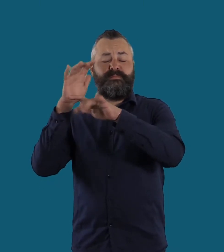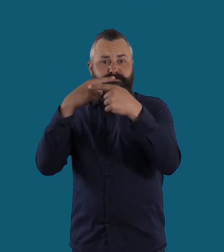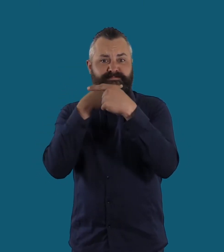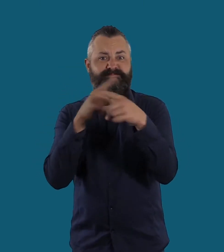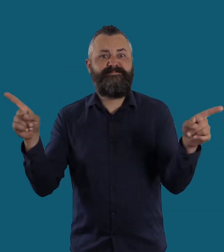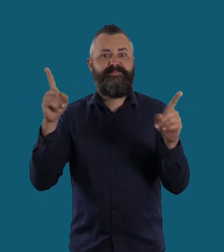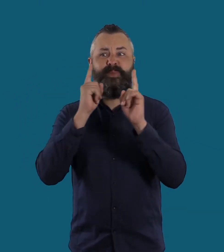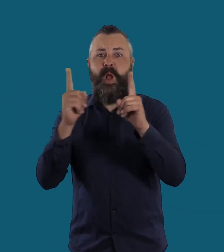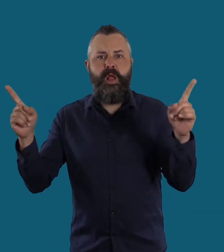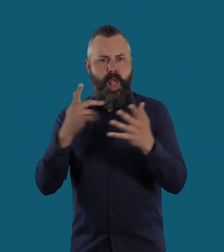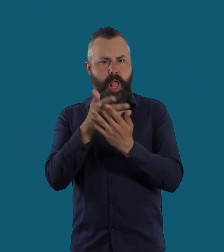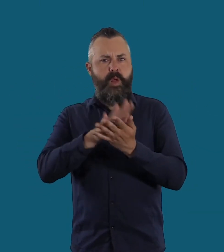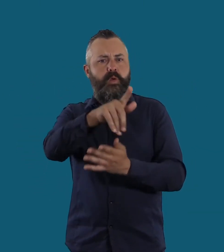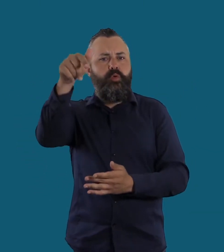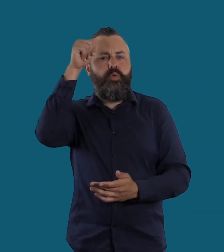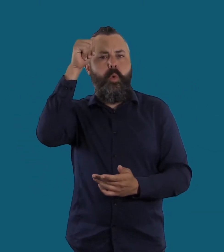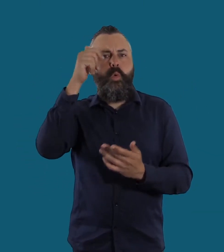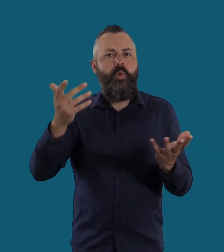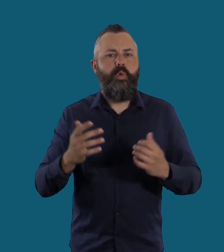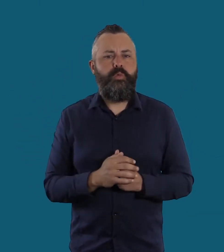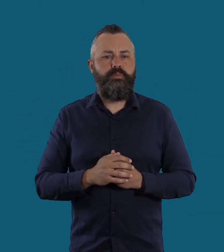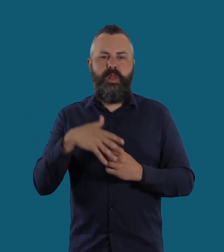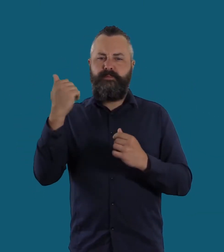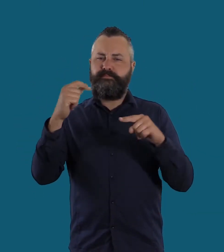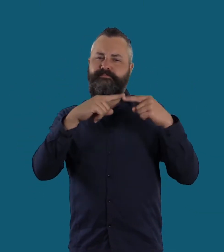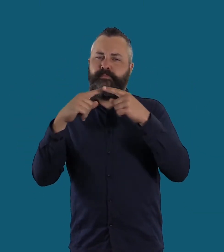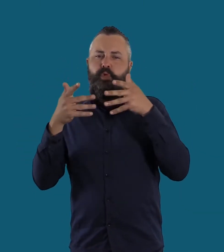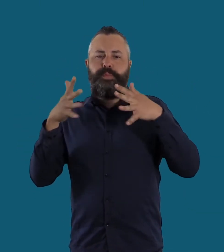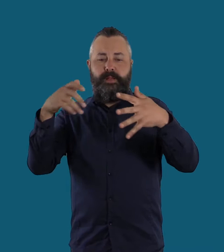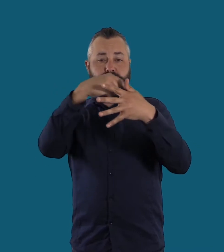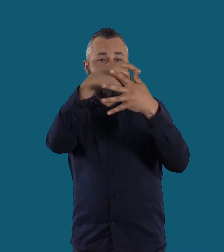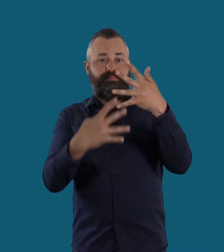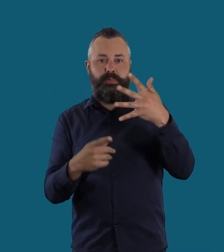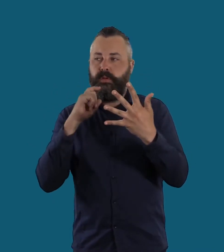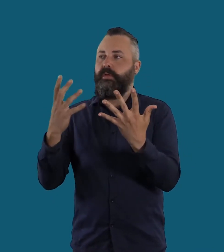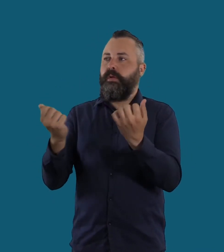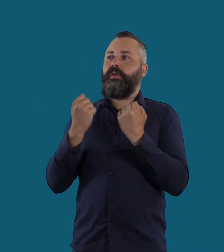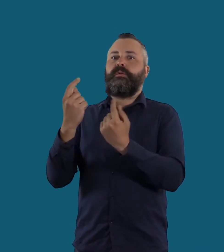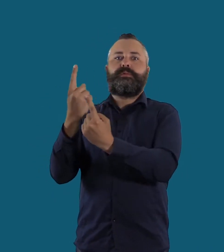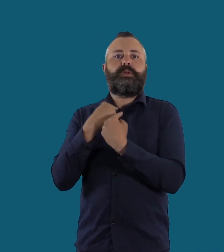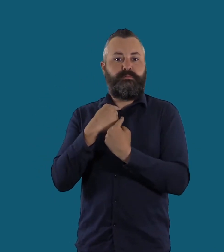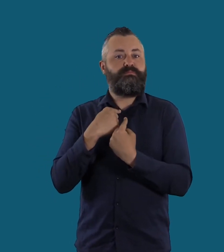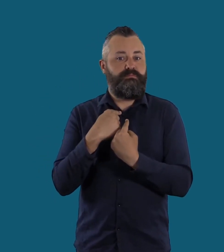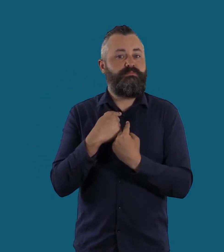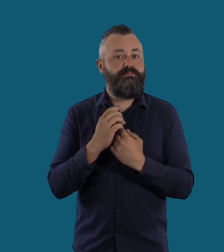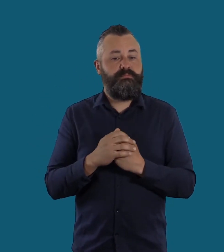How will I receive a tsunami warning? Warnings come in various forms. You should act early based on the first warning you